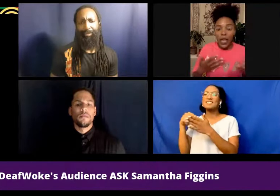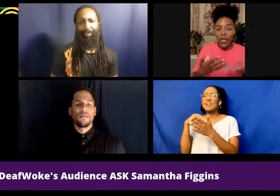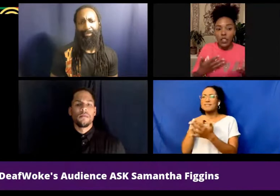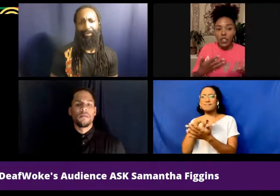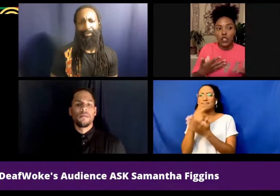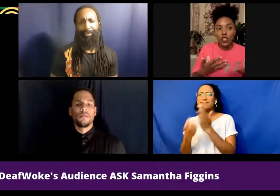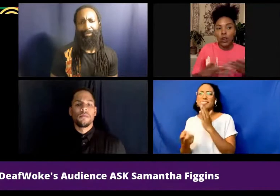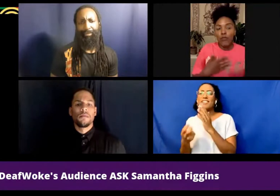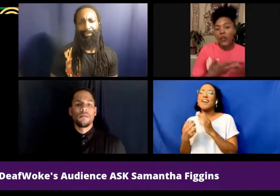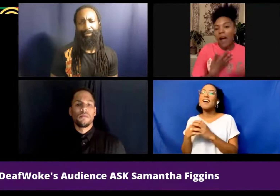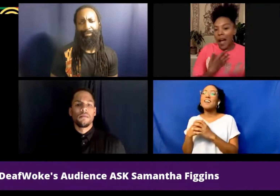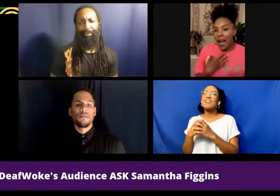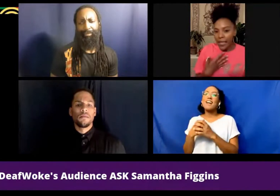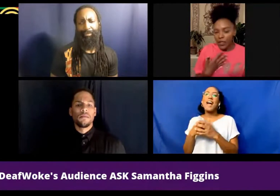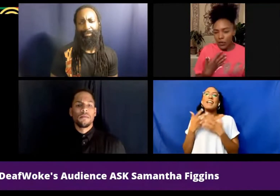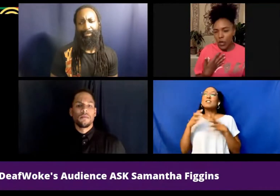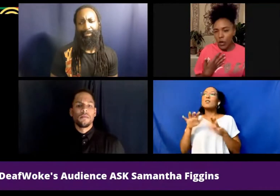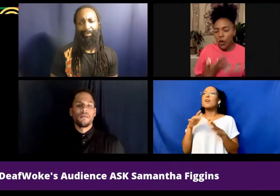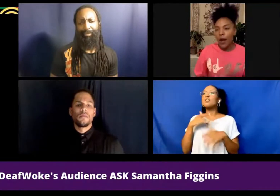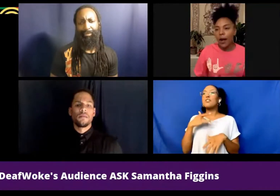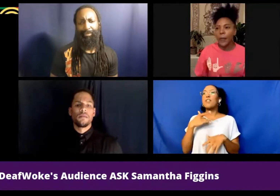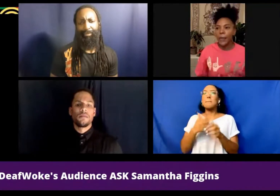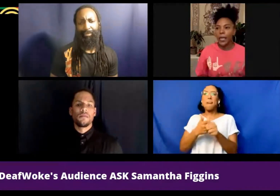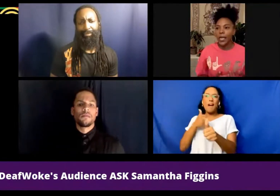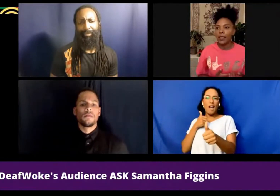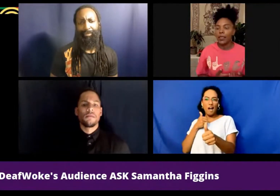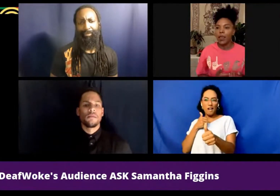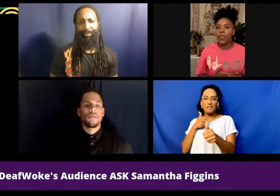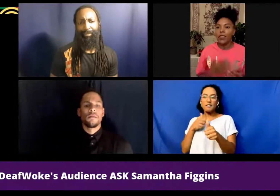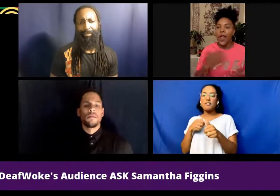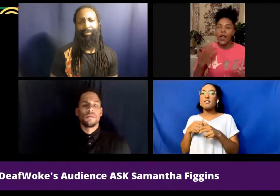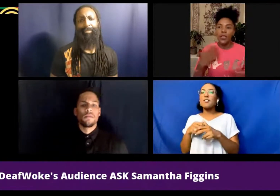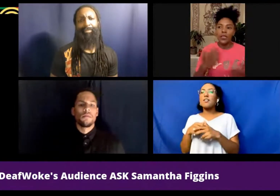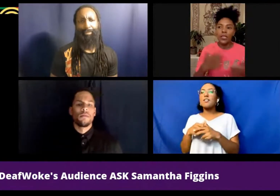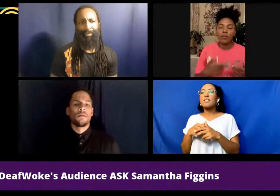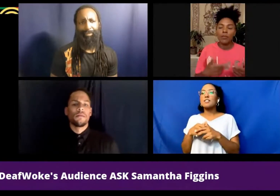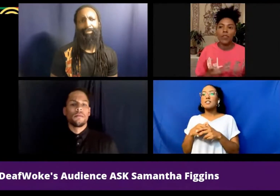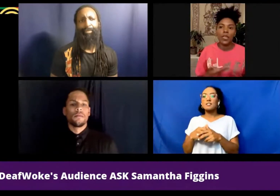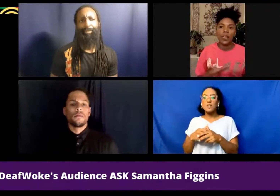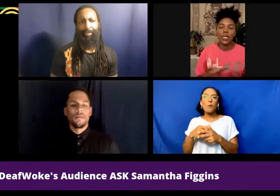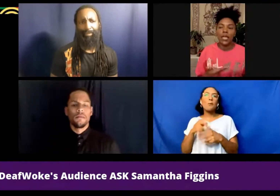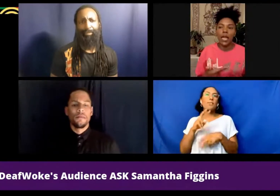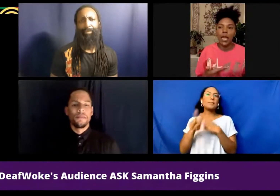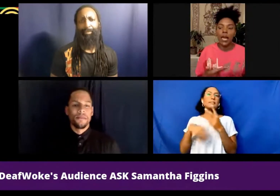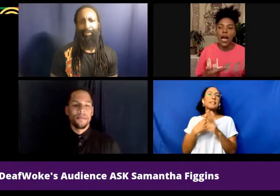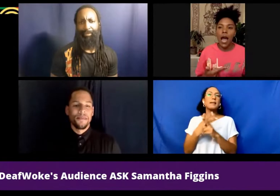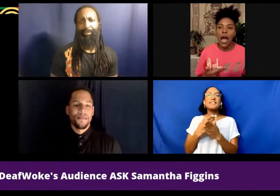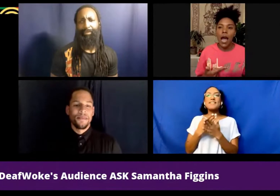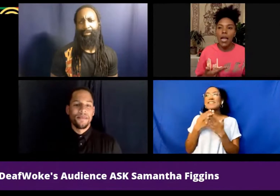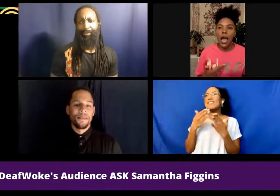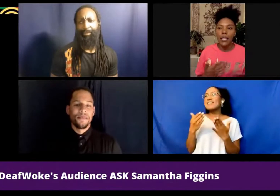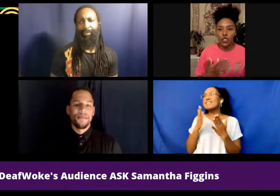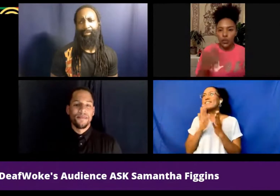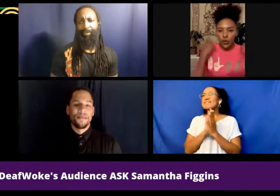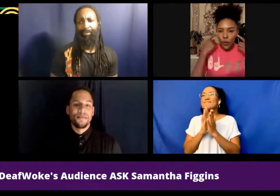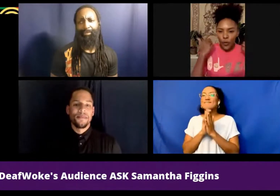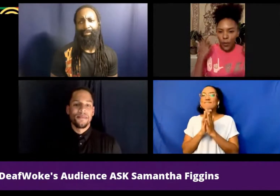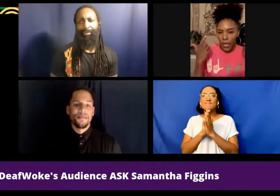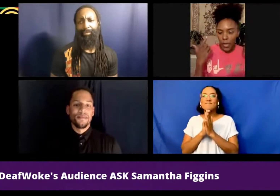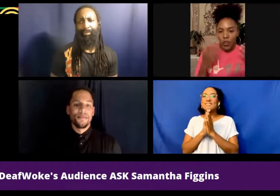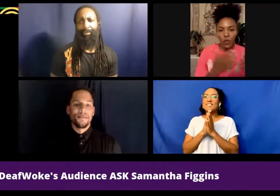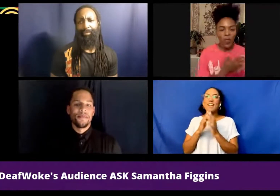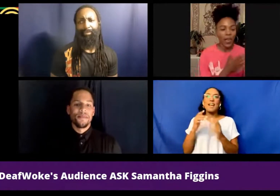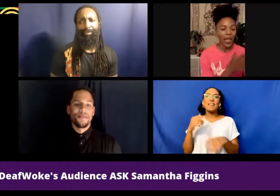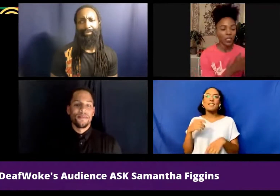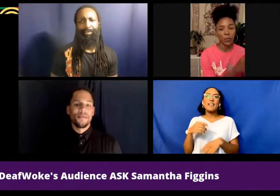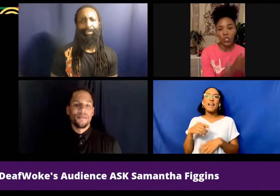so that I don't feel behind, and those types of things that I had to do with